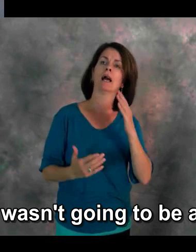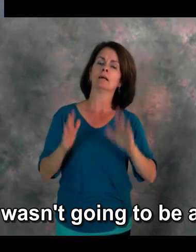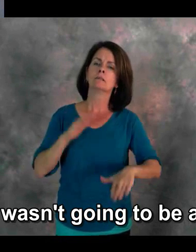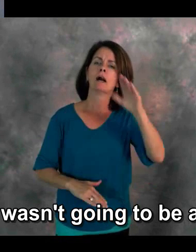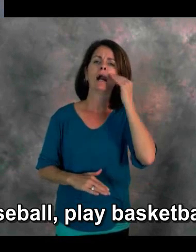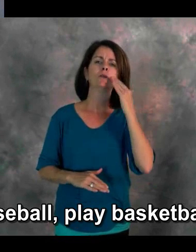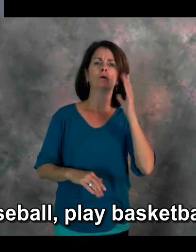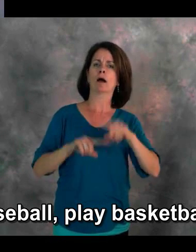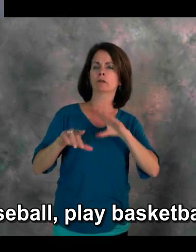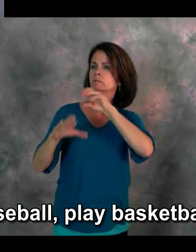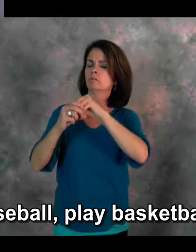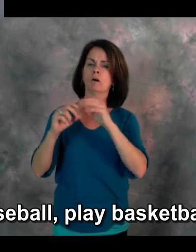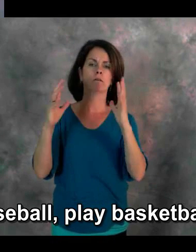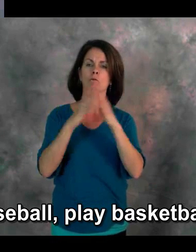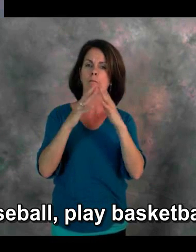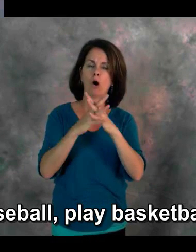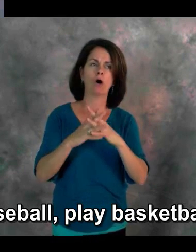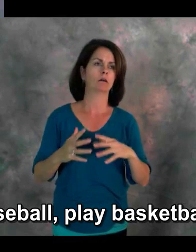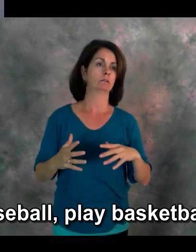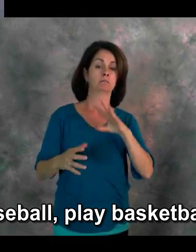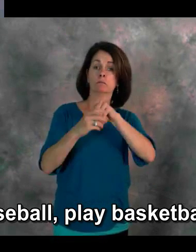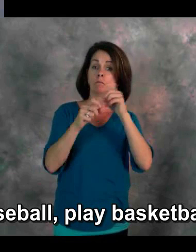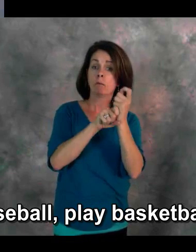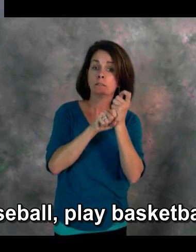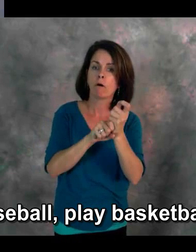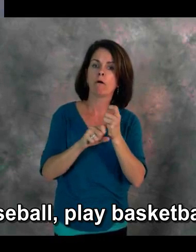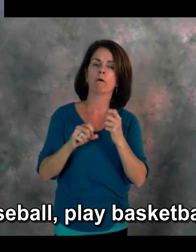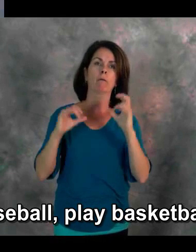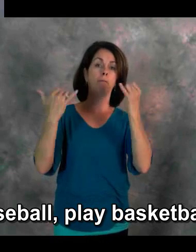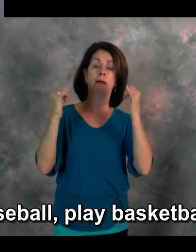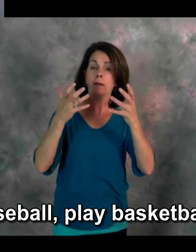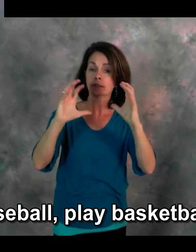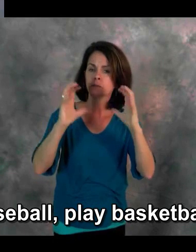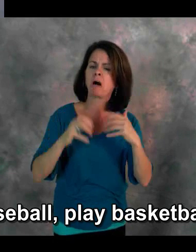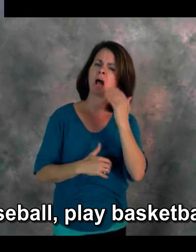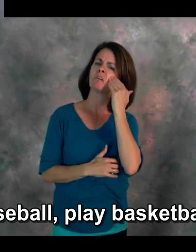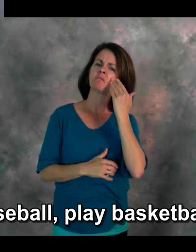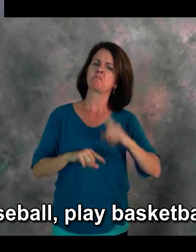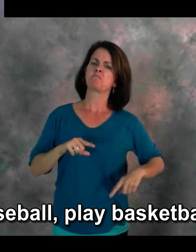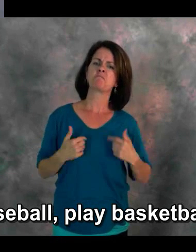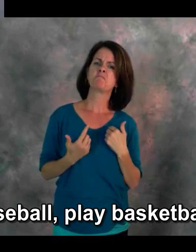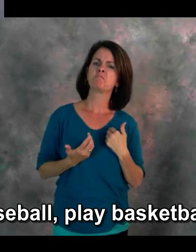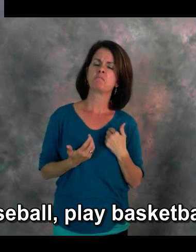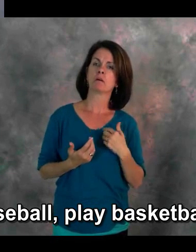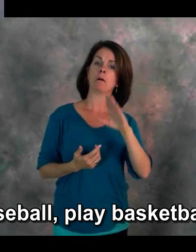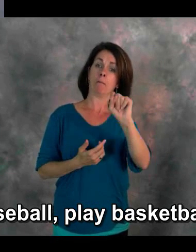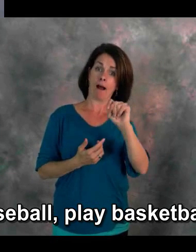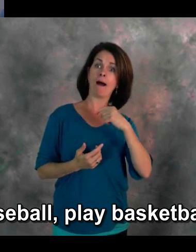I wasn't going to be able to go play football, play baseball, play